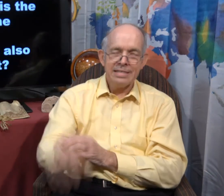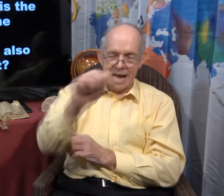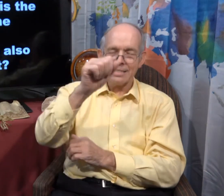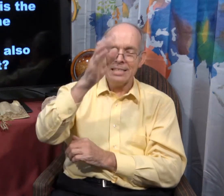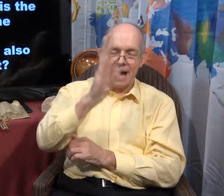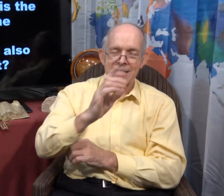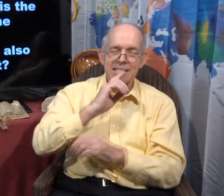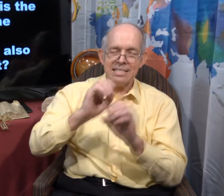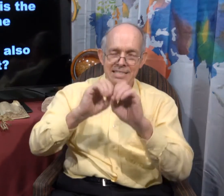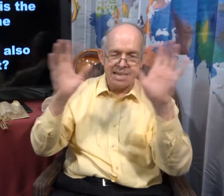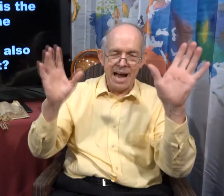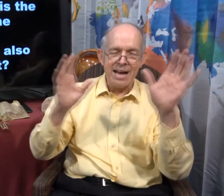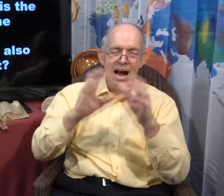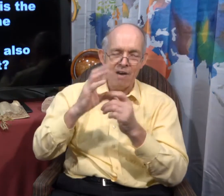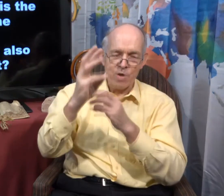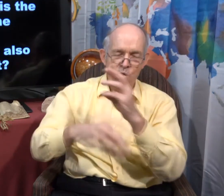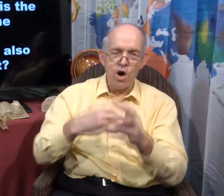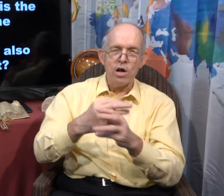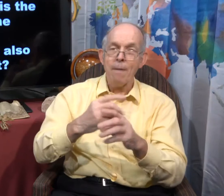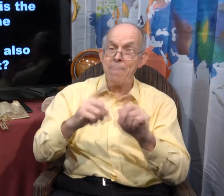Yes, yes, it's the light of the world, but